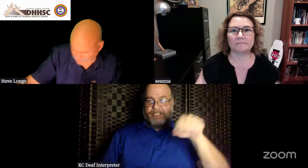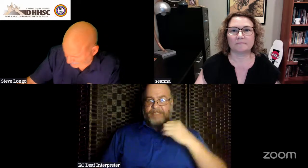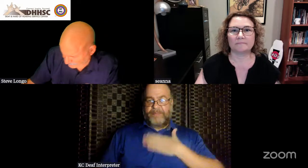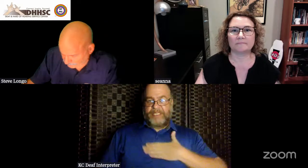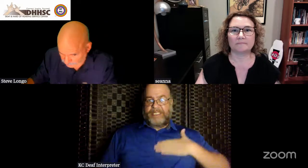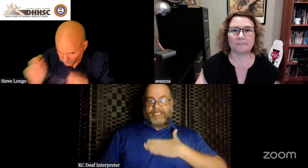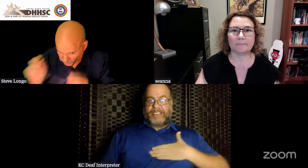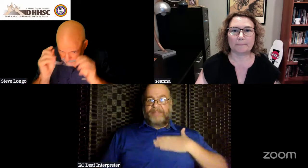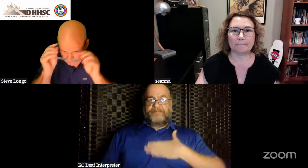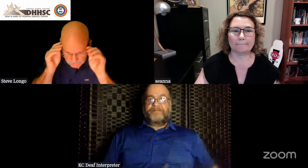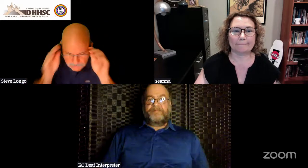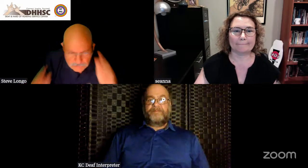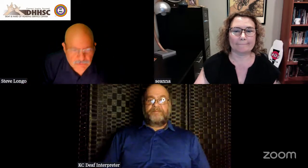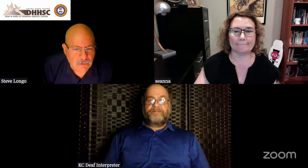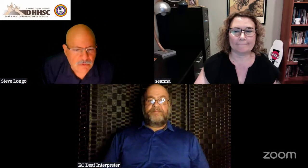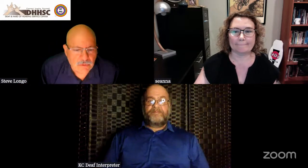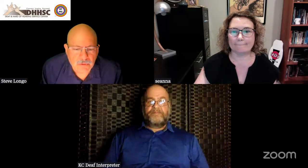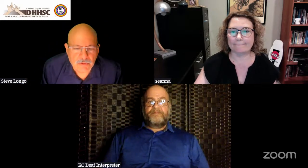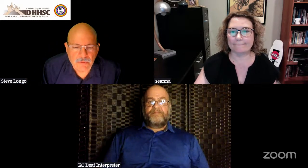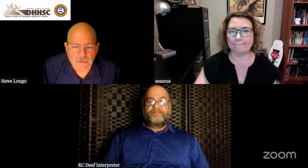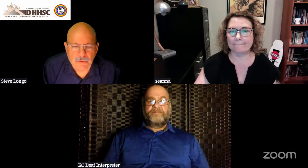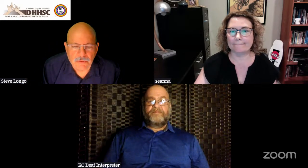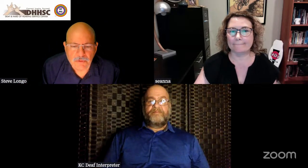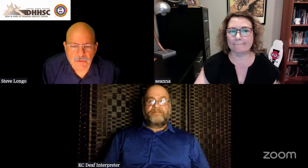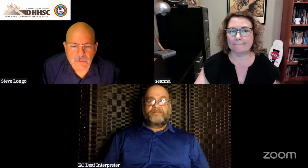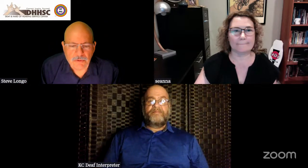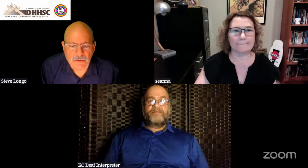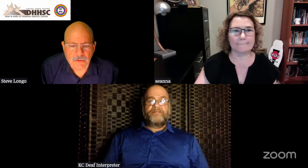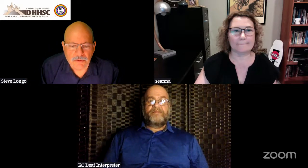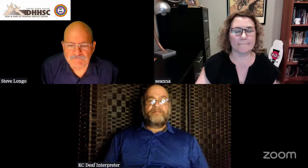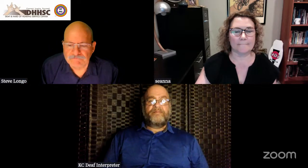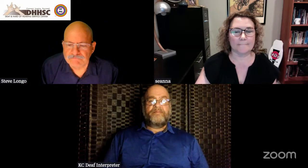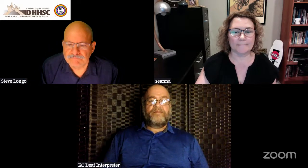Yes, I would like to show the report on the screen, please.